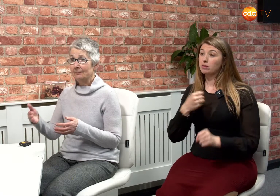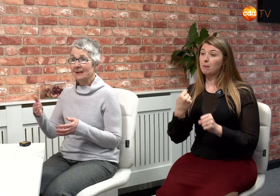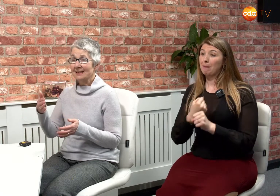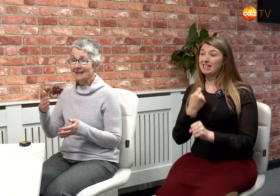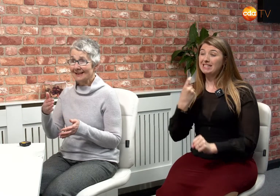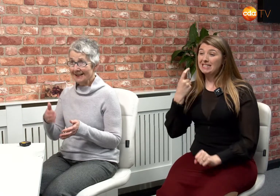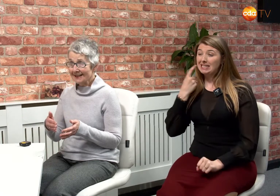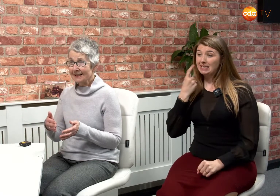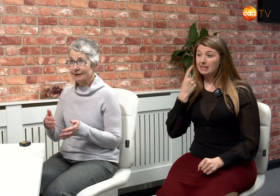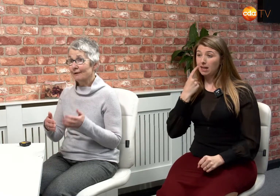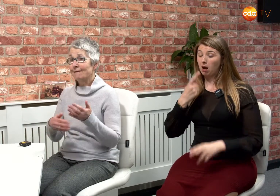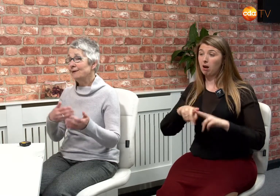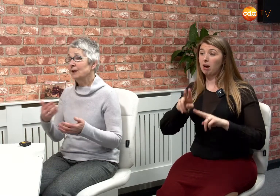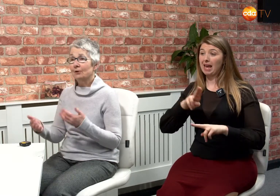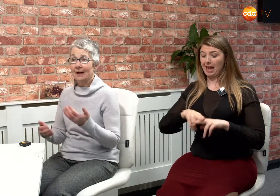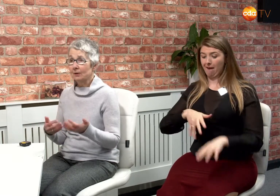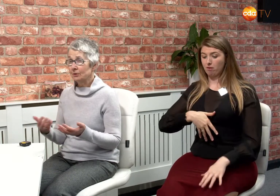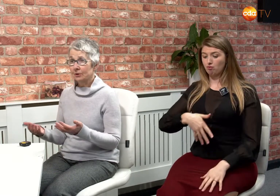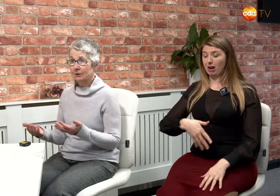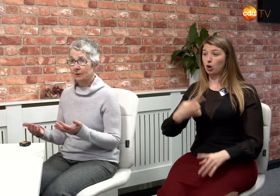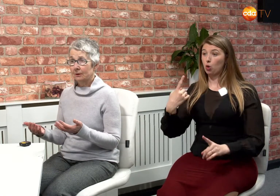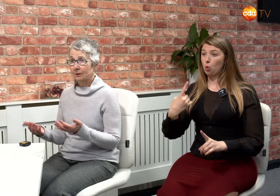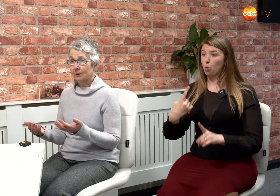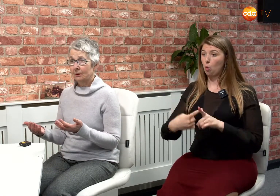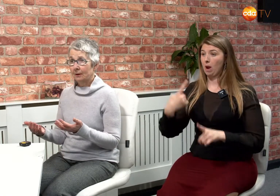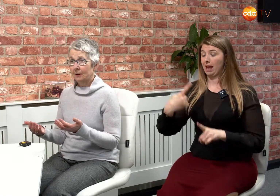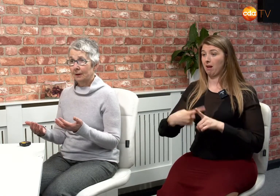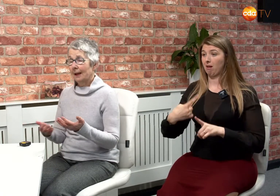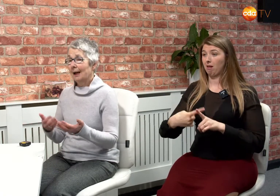quickly, it makes it easier to figure out